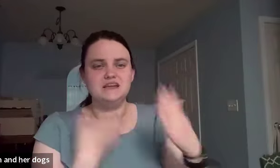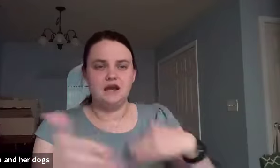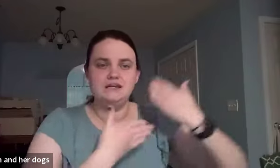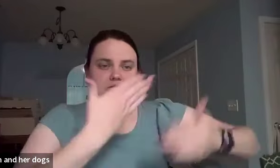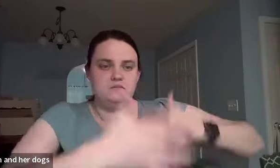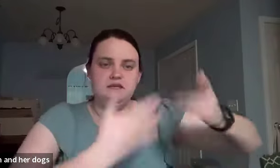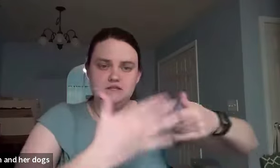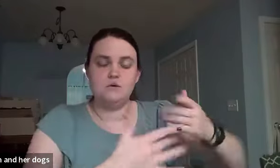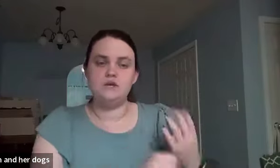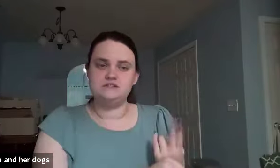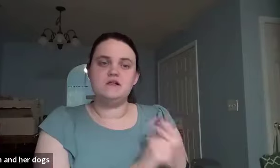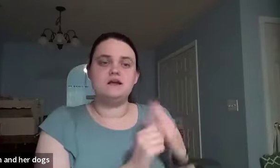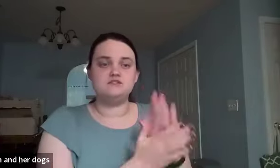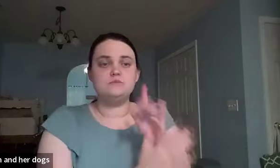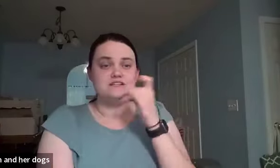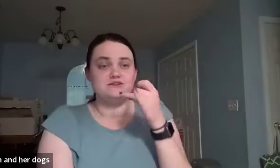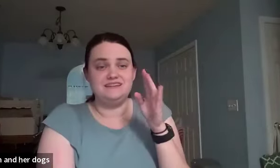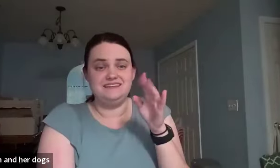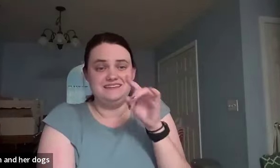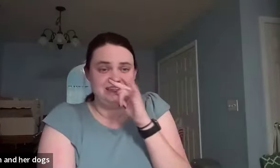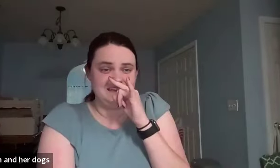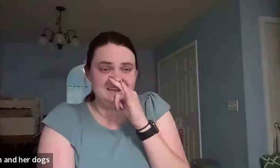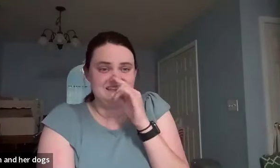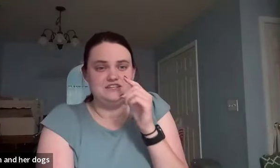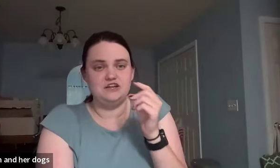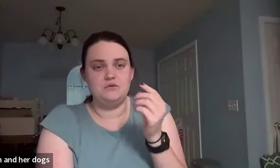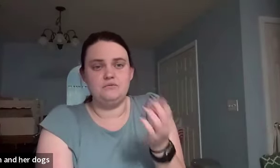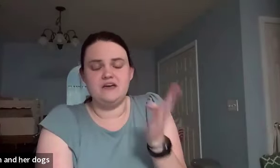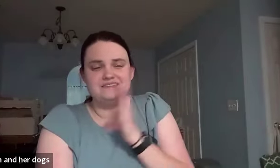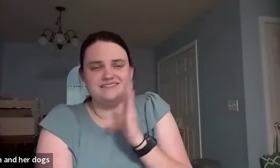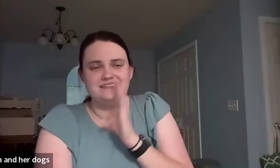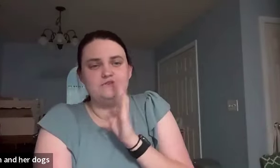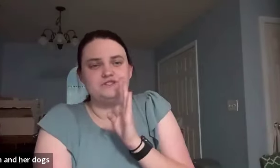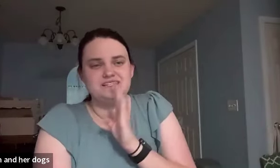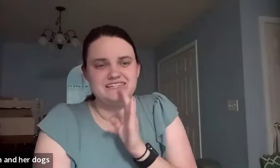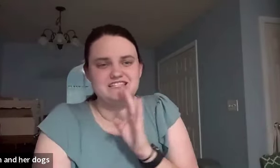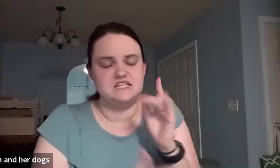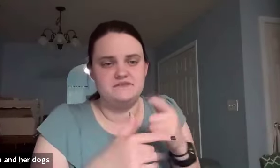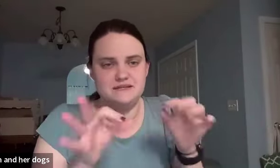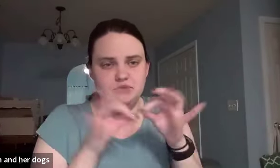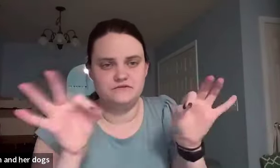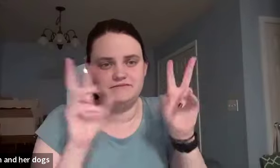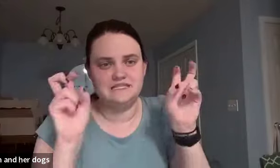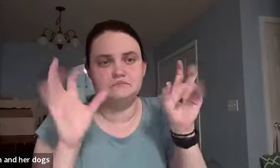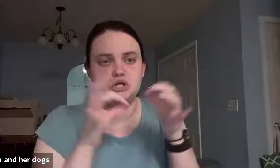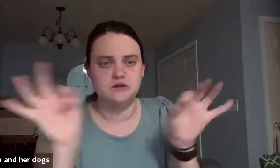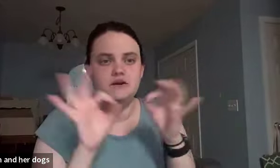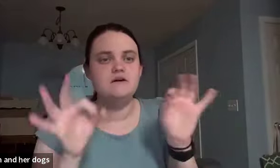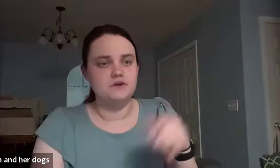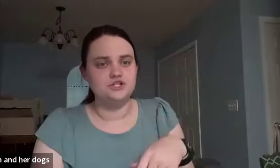to kind of keep the pace going. We use it a lot at school because our kids, that's their first instinct is to have a simpler